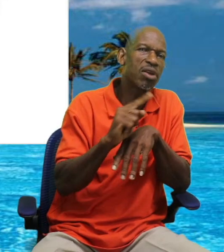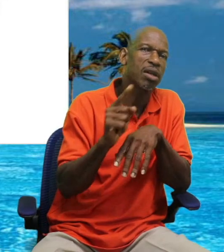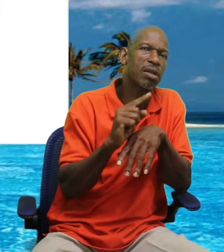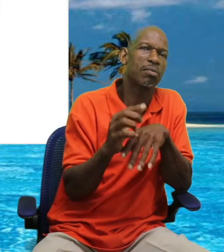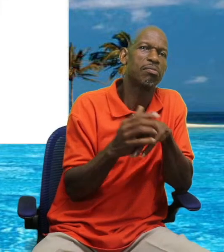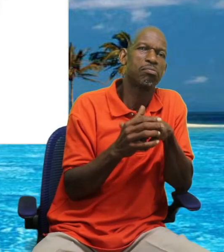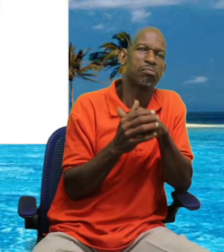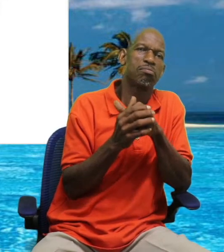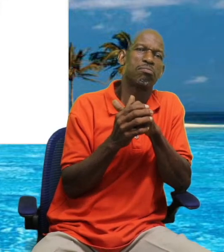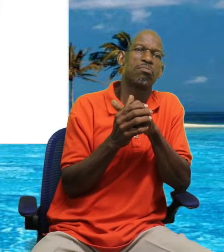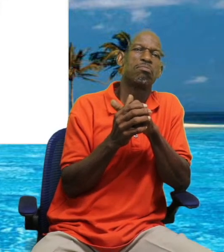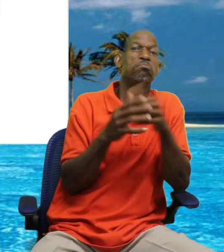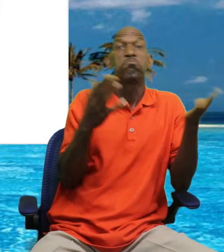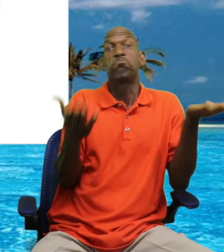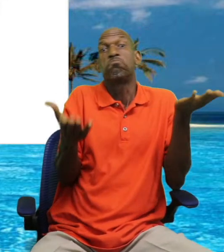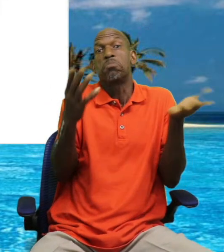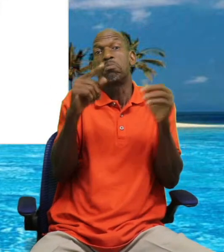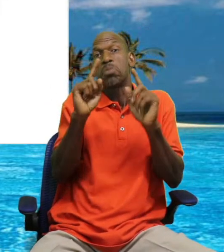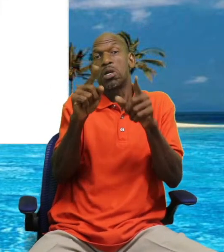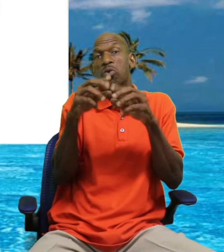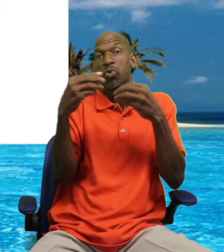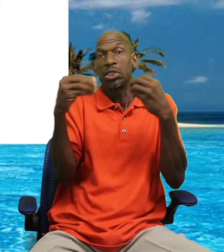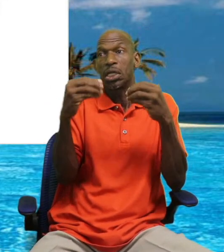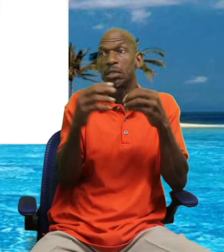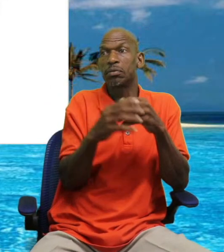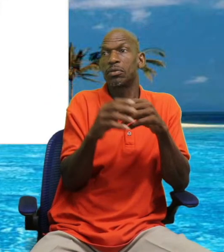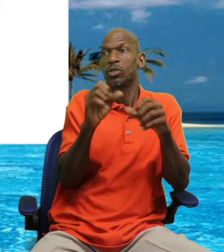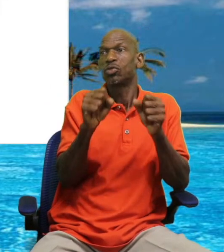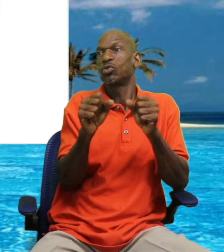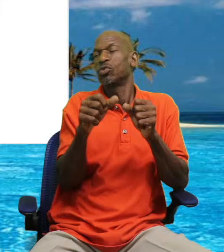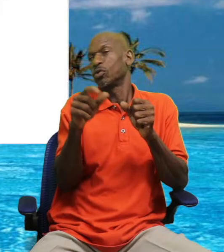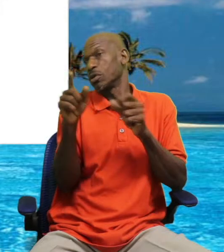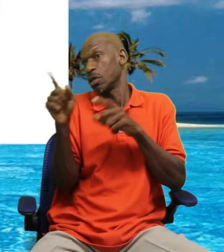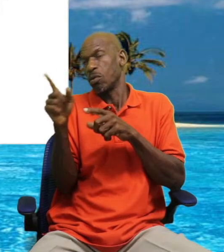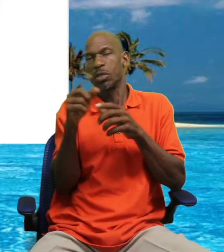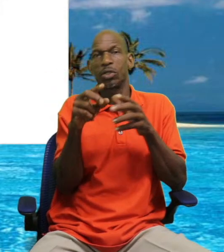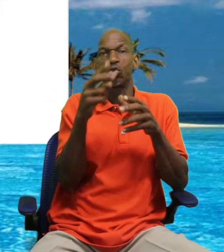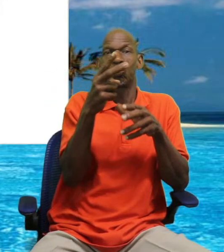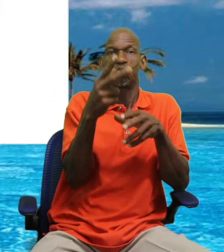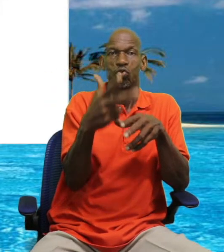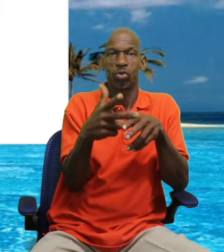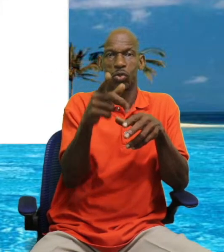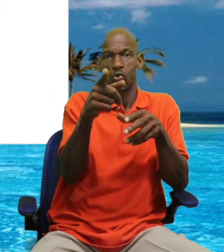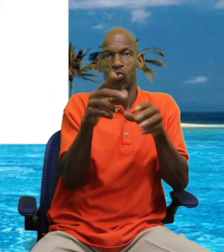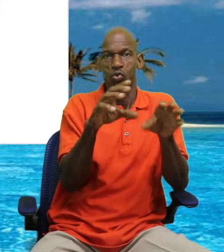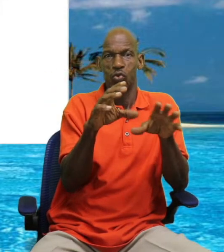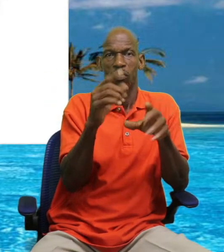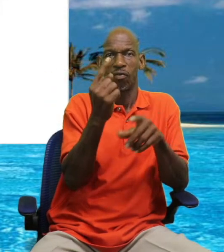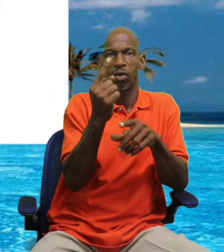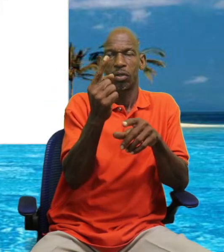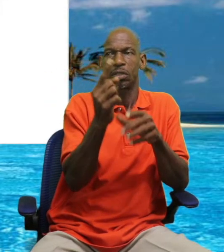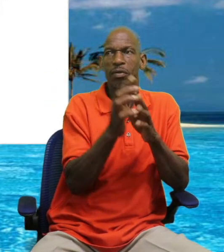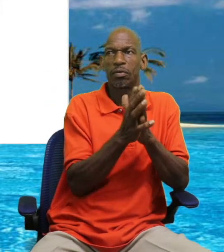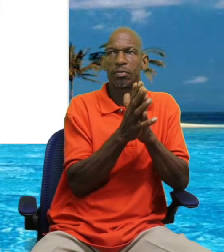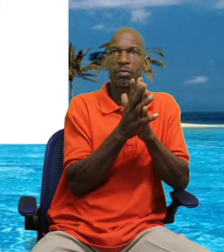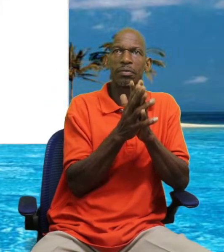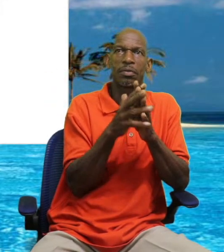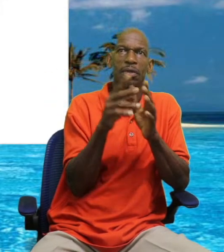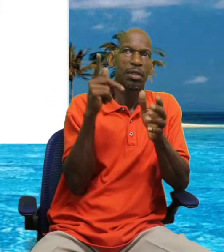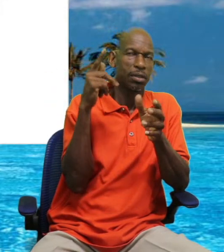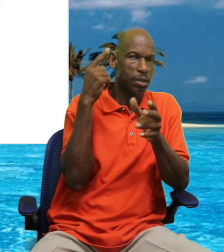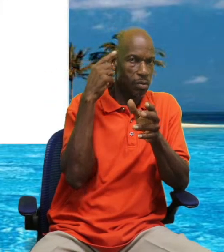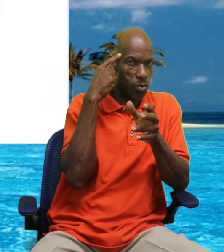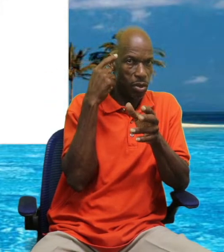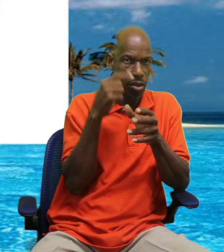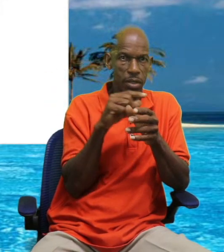two sentences on your own. So go ahead. I'm giving you a few minutes to finish it. Go ahead. So Sabriki, I'm seeing you not